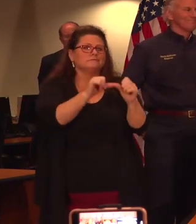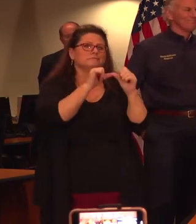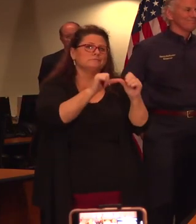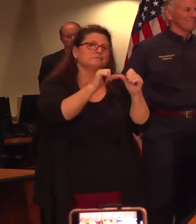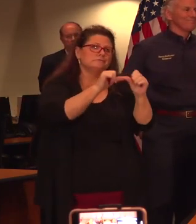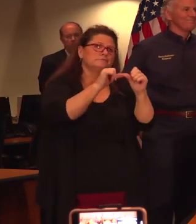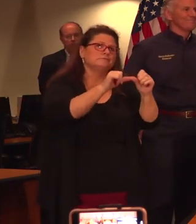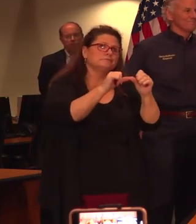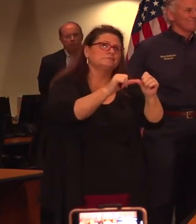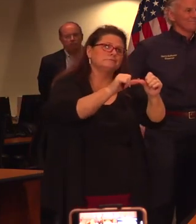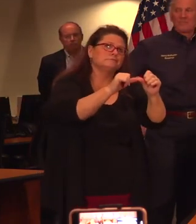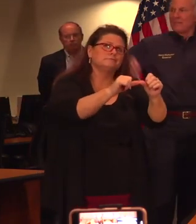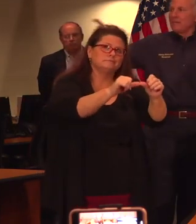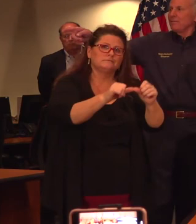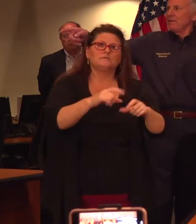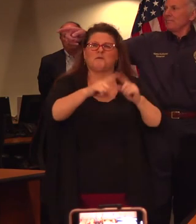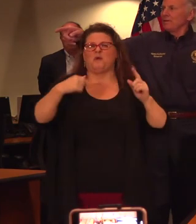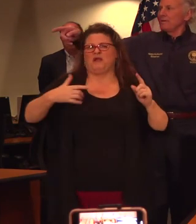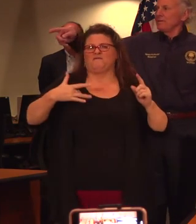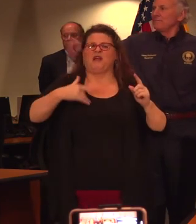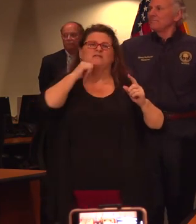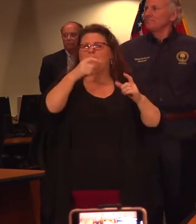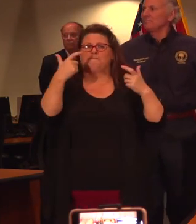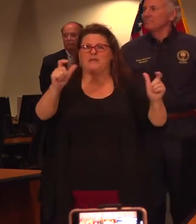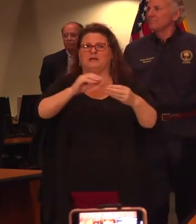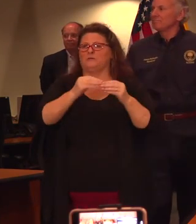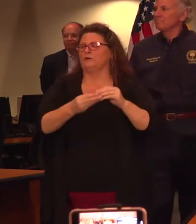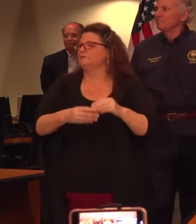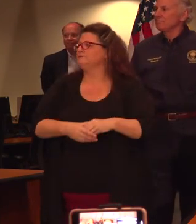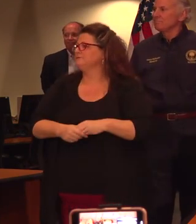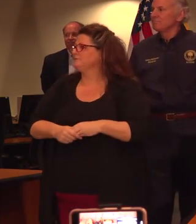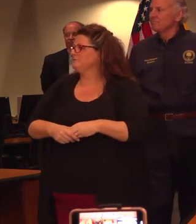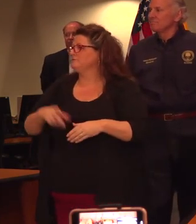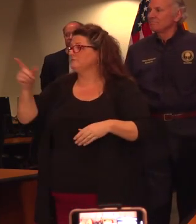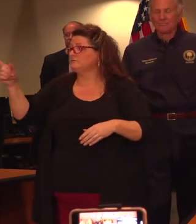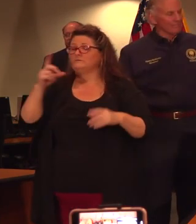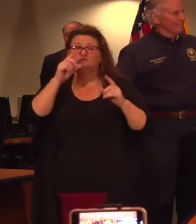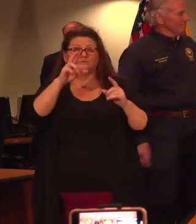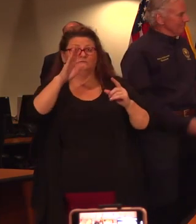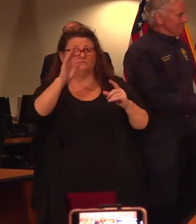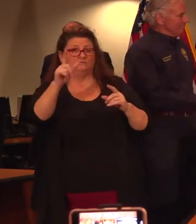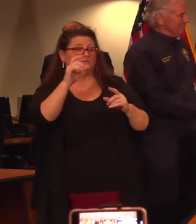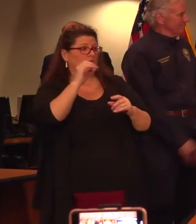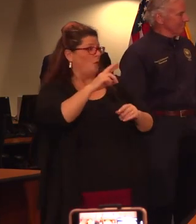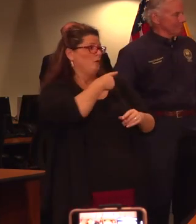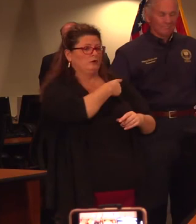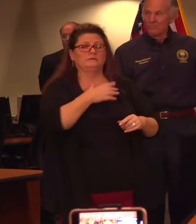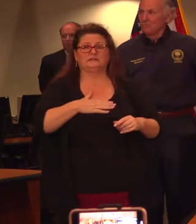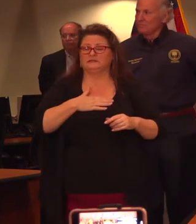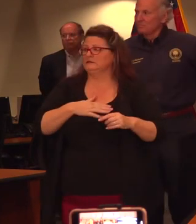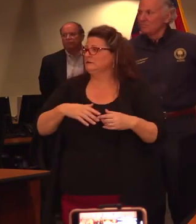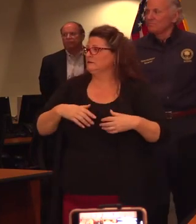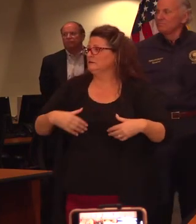level for a longer period of time. Dr. Bell. Yes, ma'am, right there. Thank you. This actually could be for Dr. Bell or the governor.